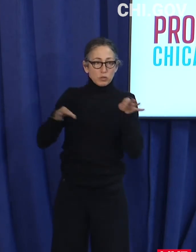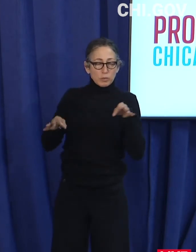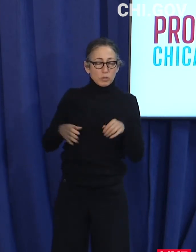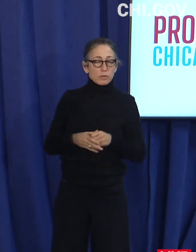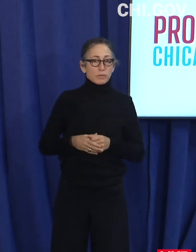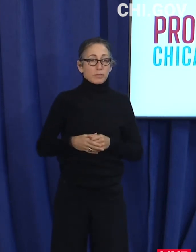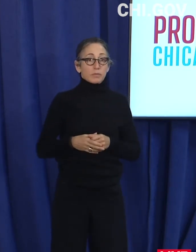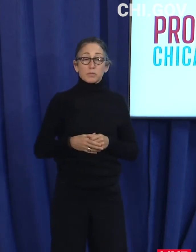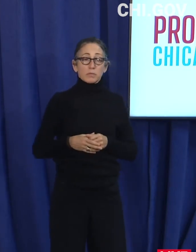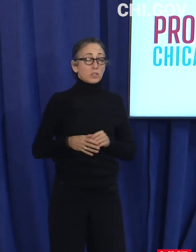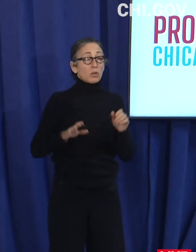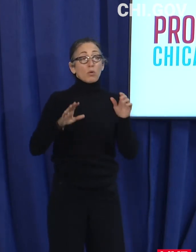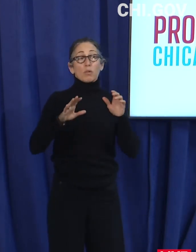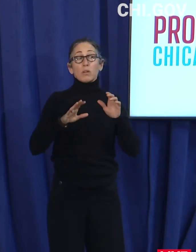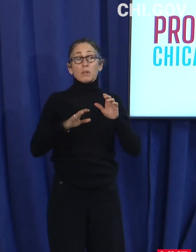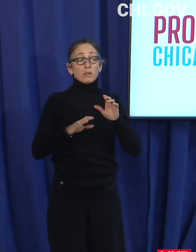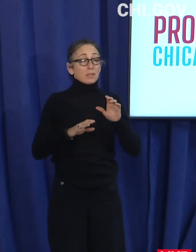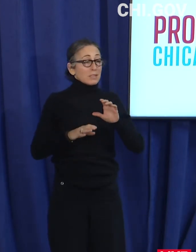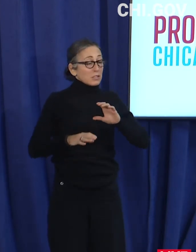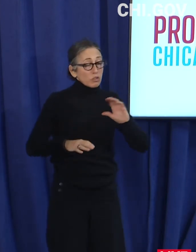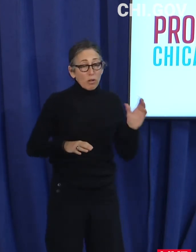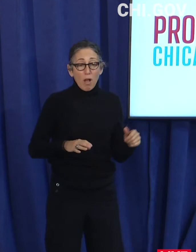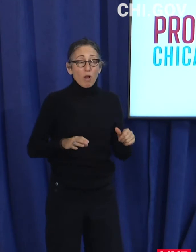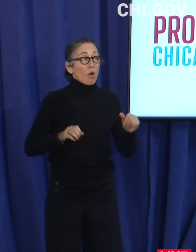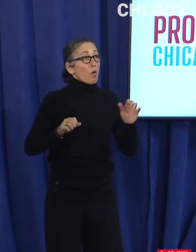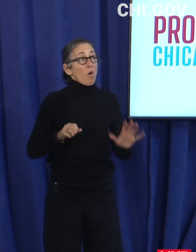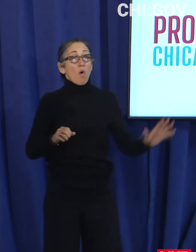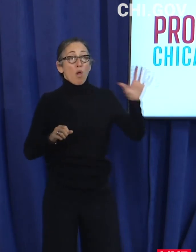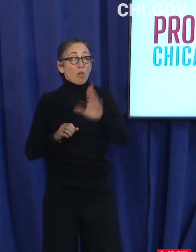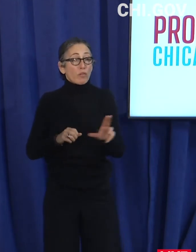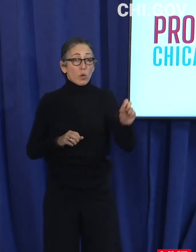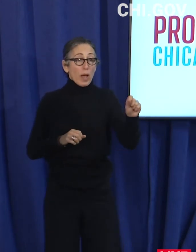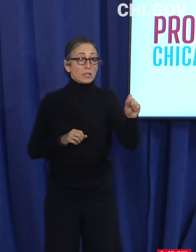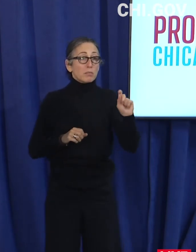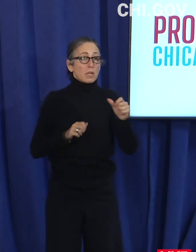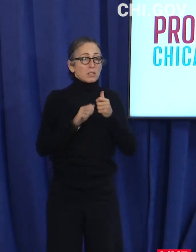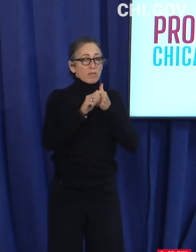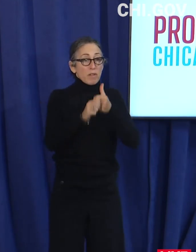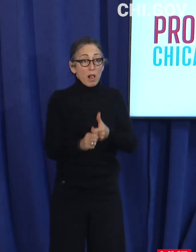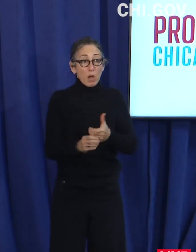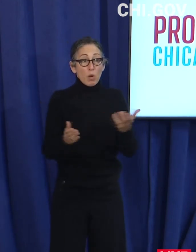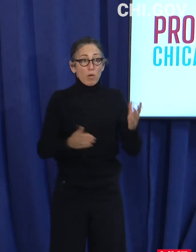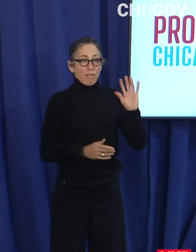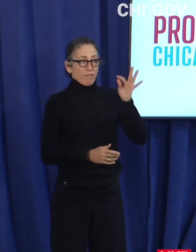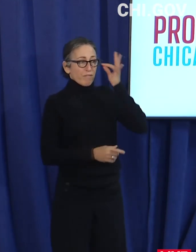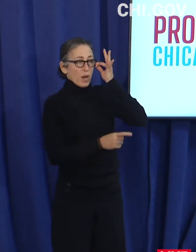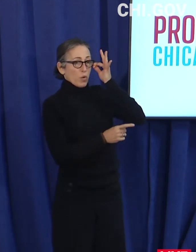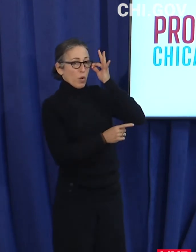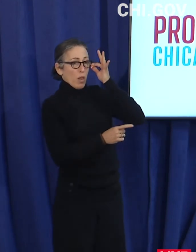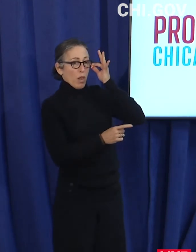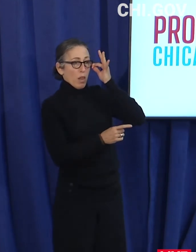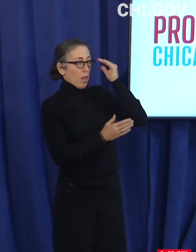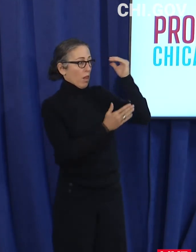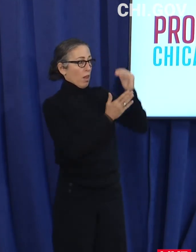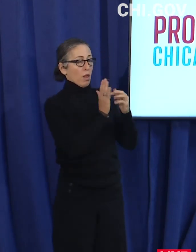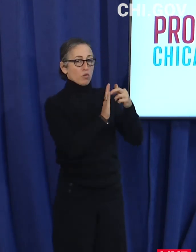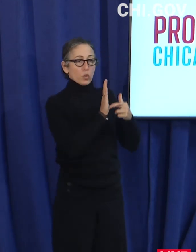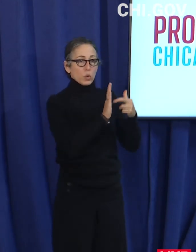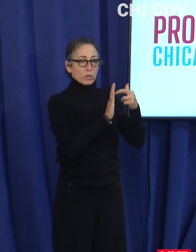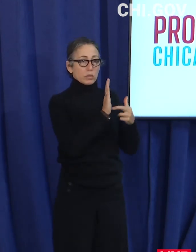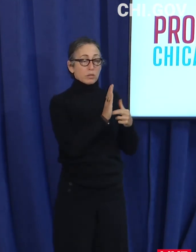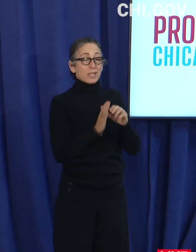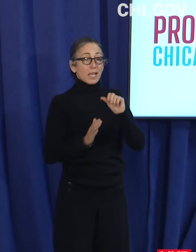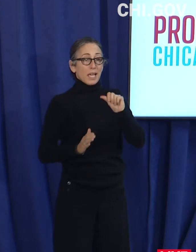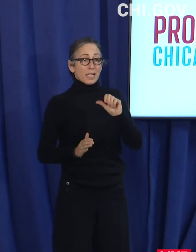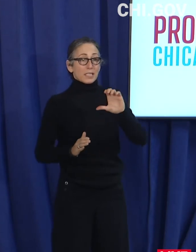whether it's the state, whether it's cities, has to follow the federal guidelines, just to be clear. The ACIP,